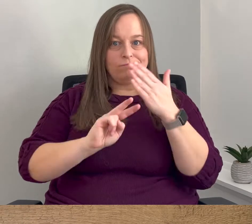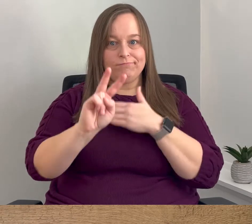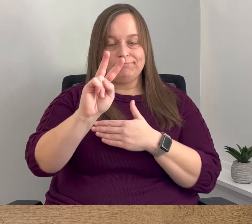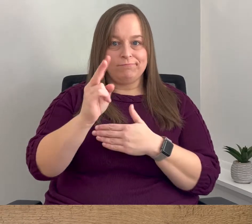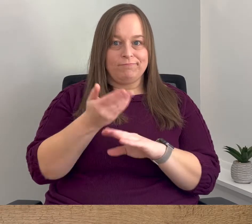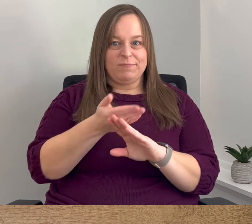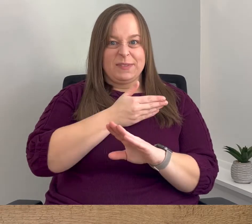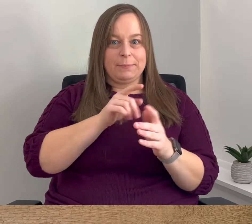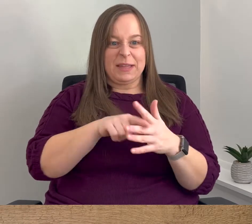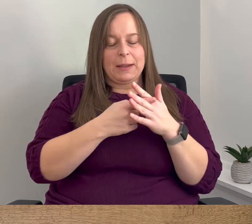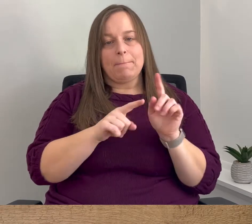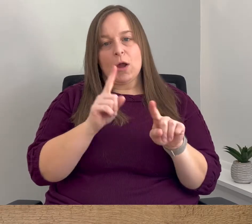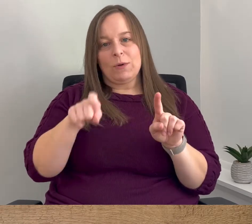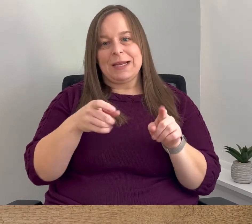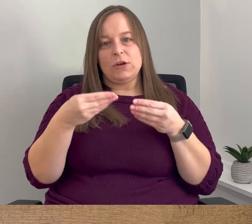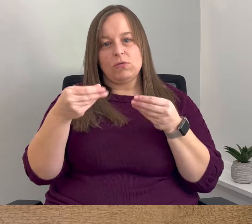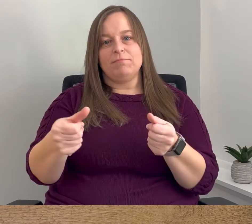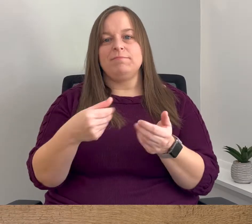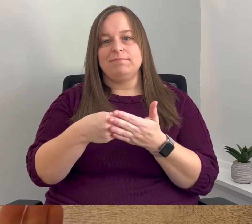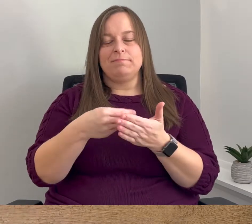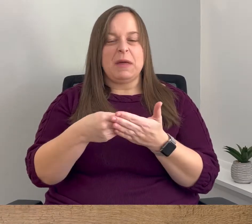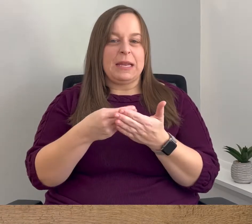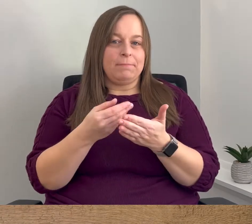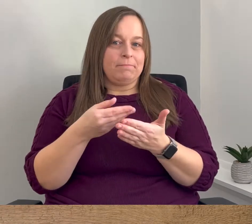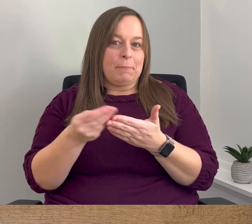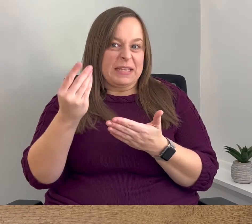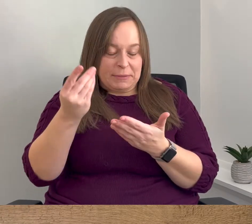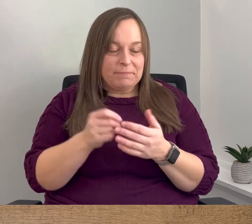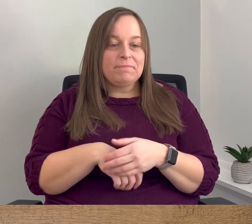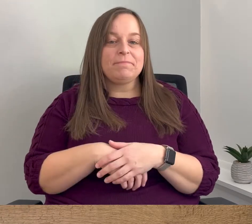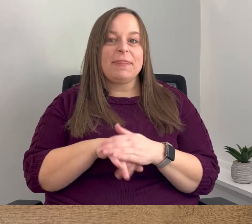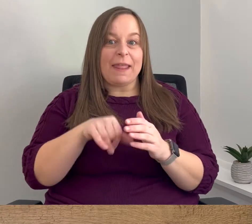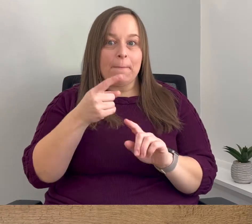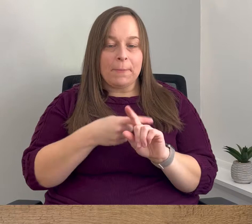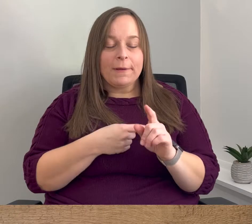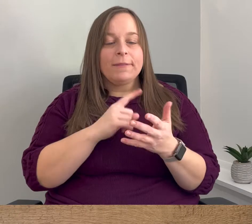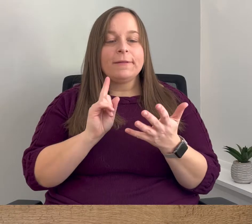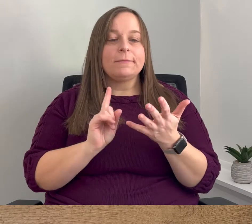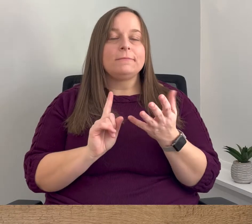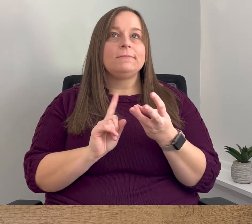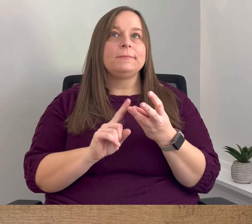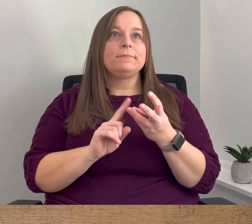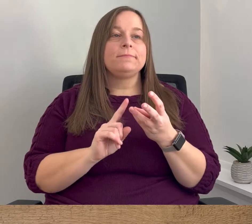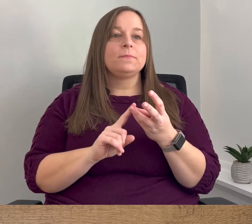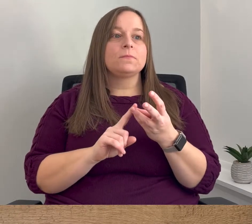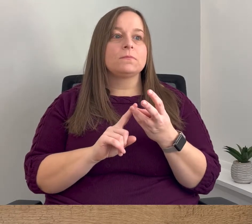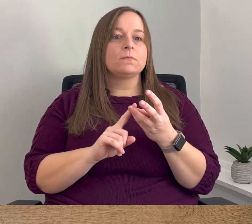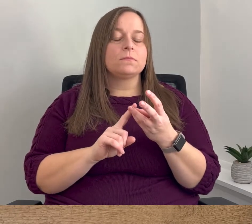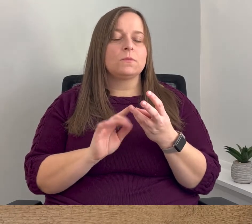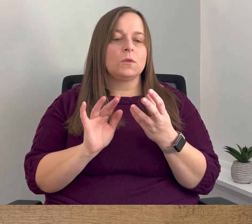didn't necessarily put in the budget from the beginning, but things that we needed to spend money on that month.